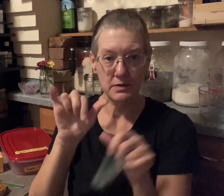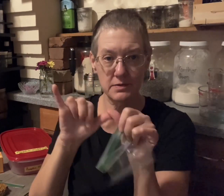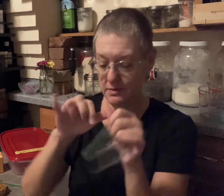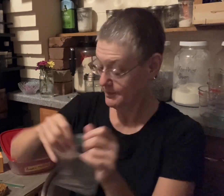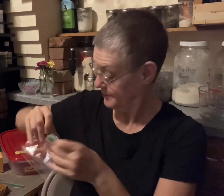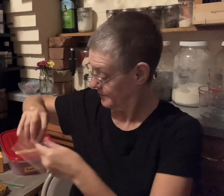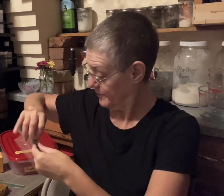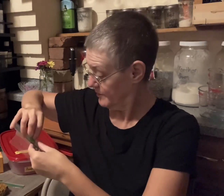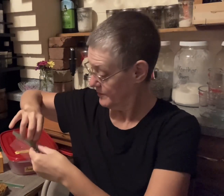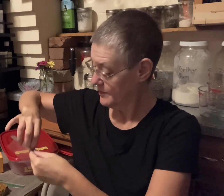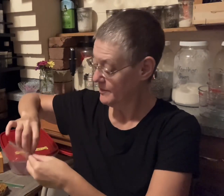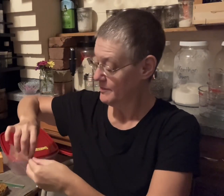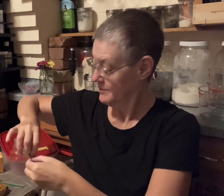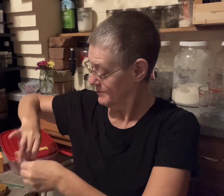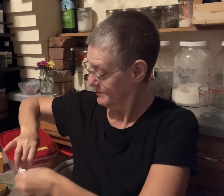baggies.